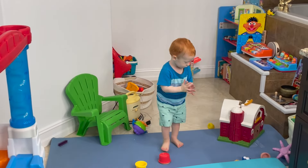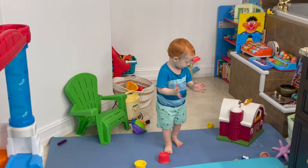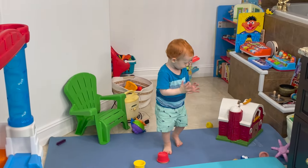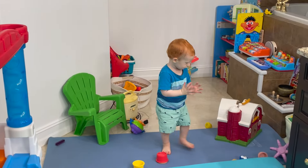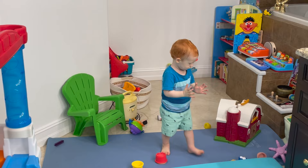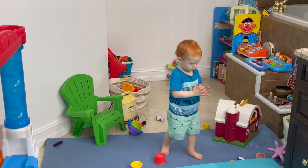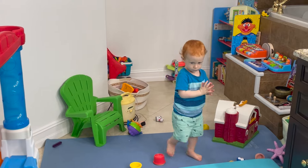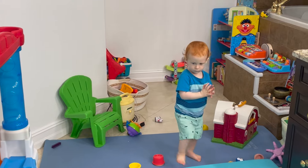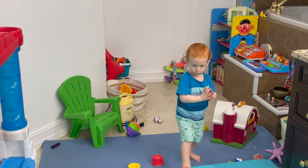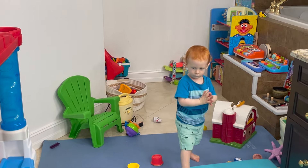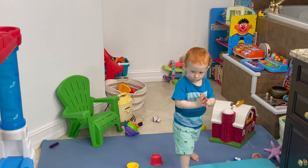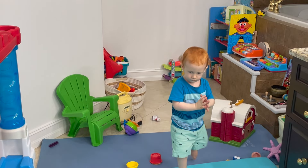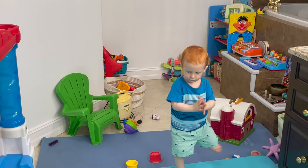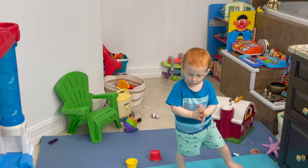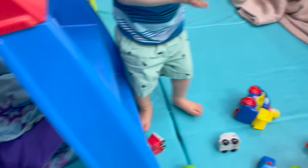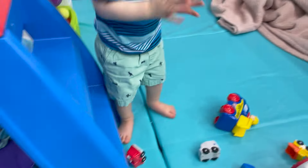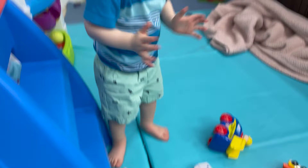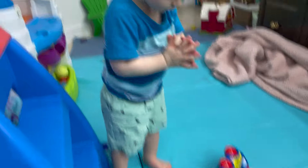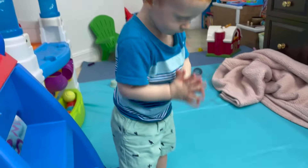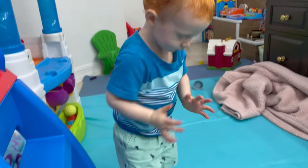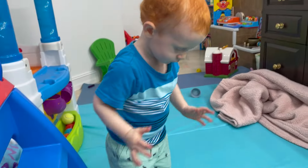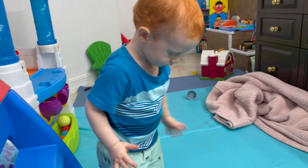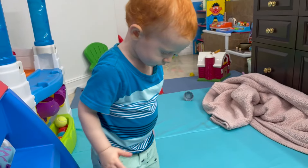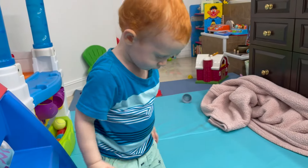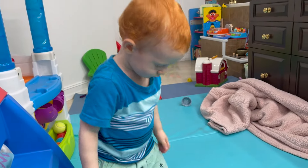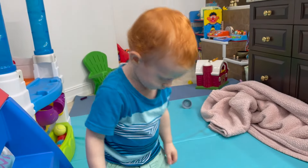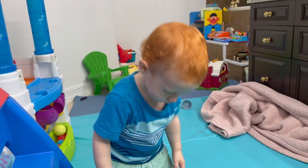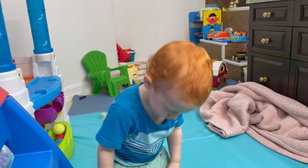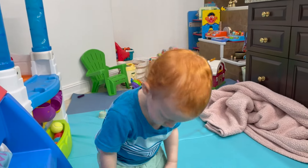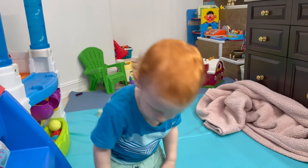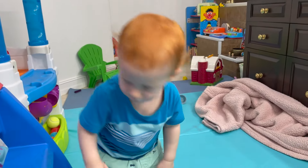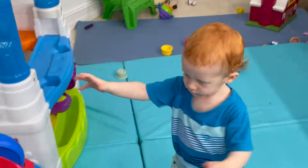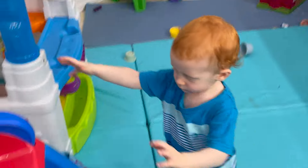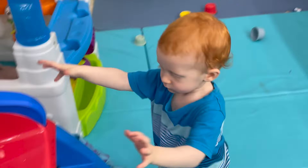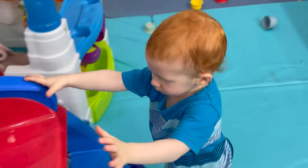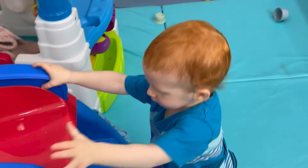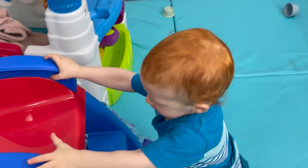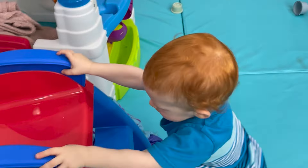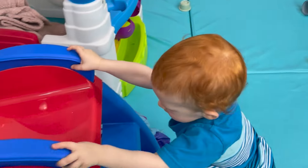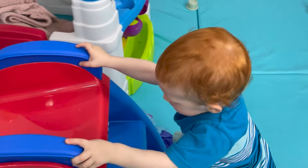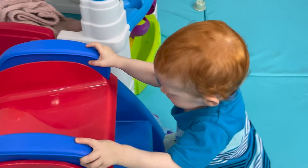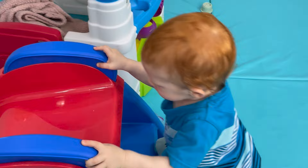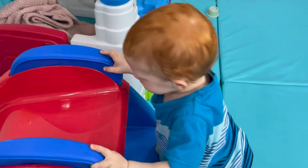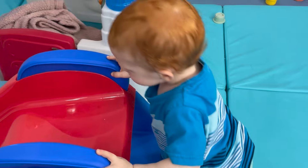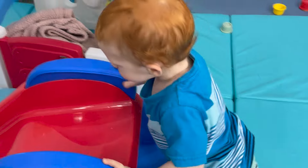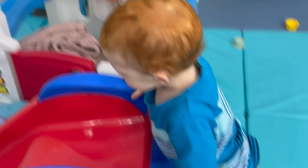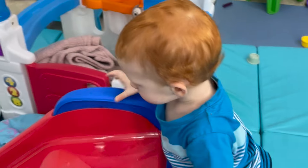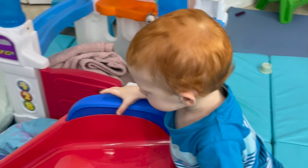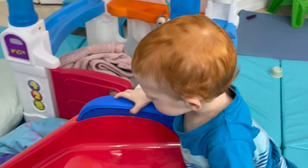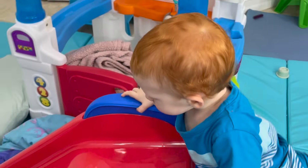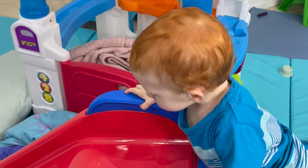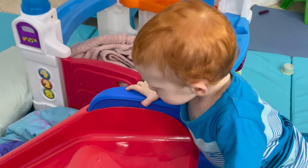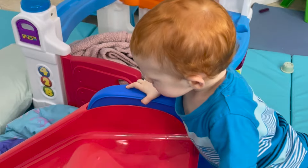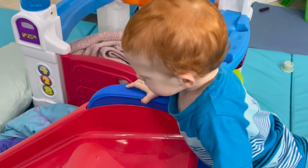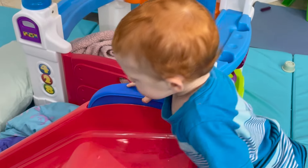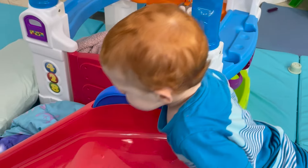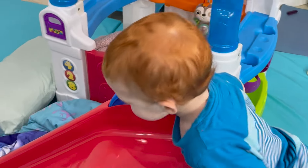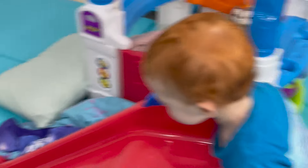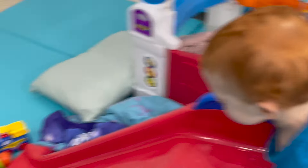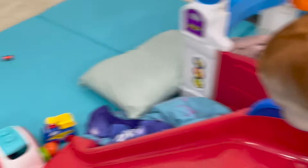What else can go down the slide? Yeah! I know. I can go down the slide. Hold